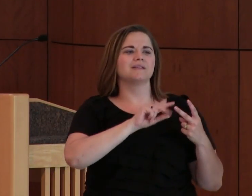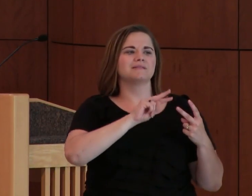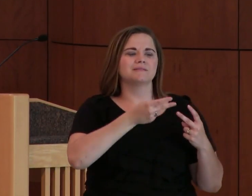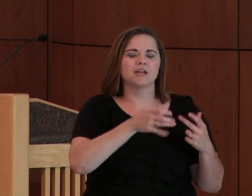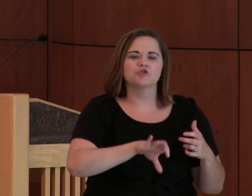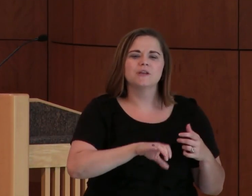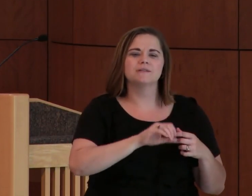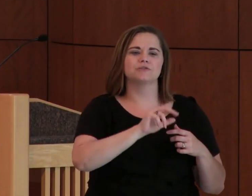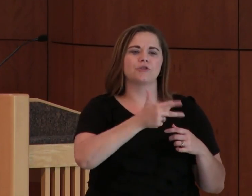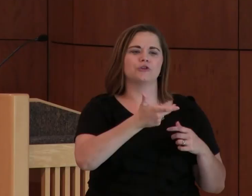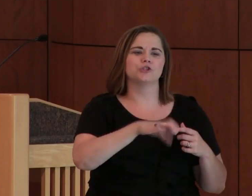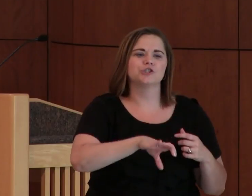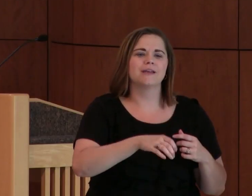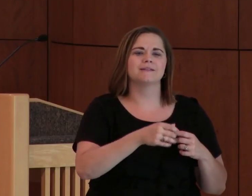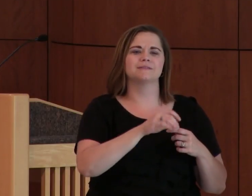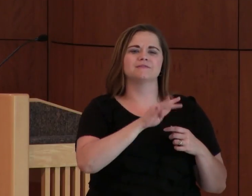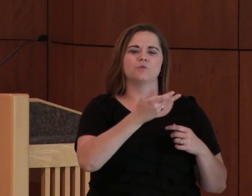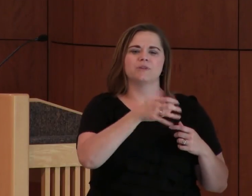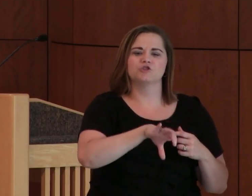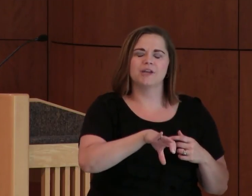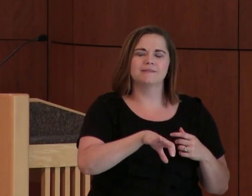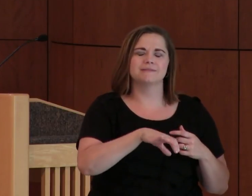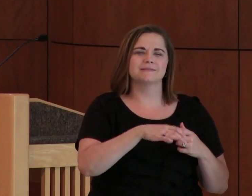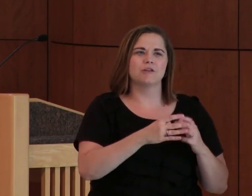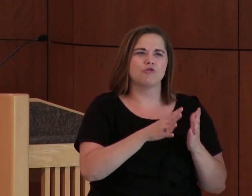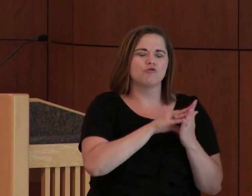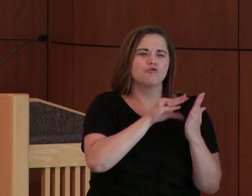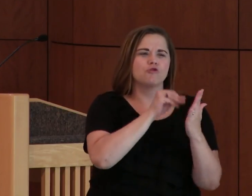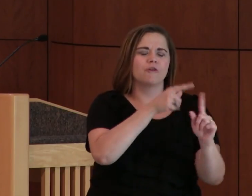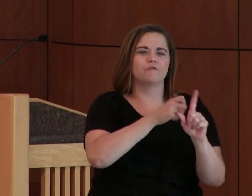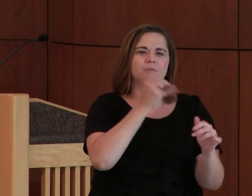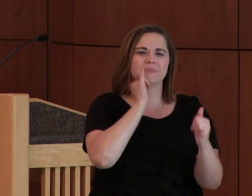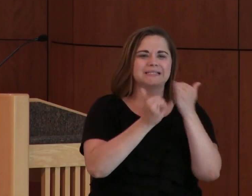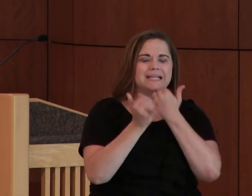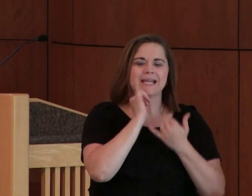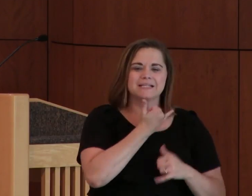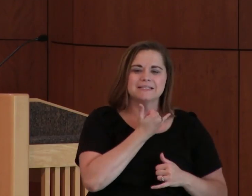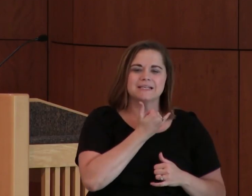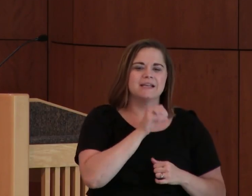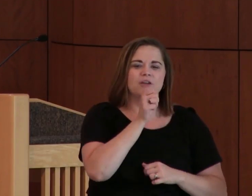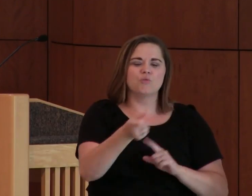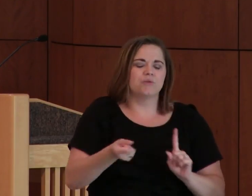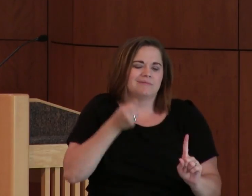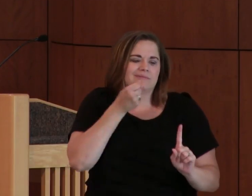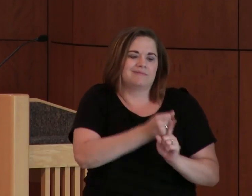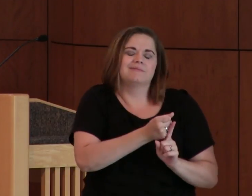make mistakes and learn from them and grow, and they wouldn't impact all of the rest of her life.